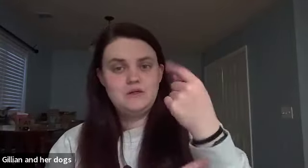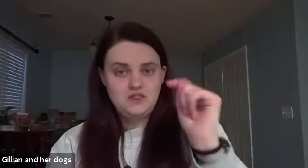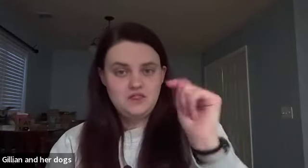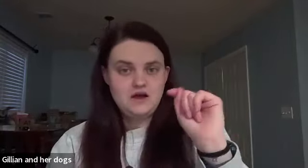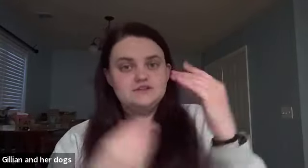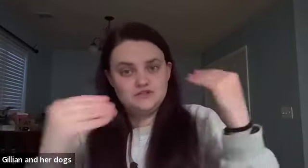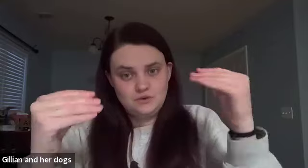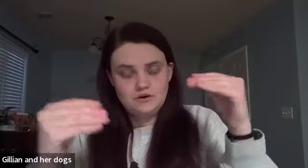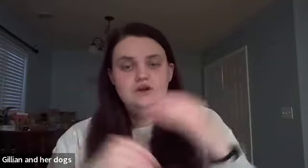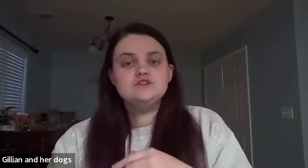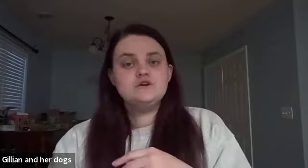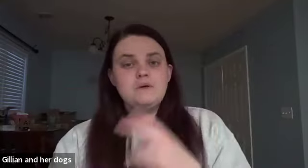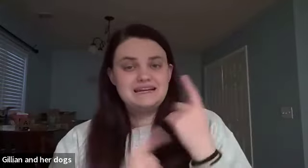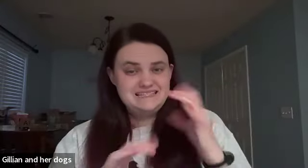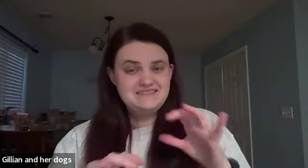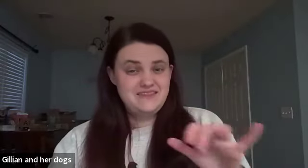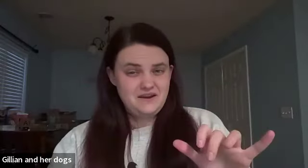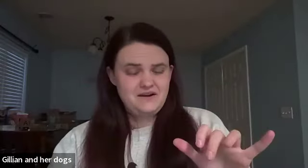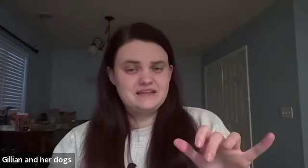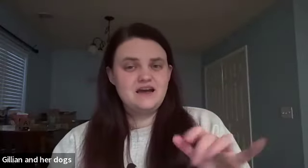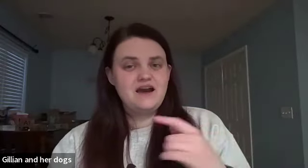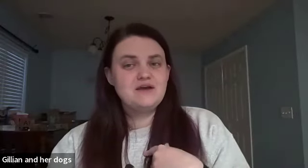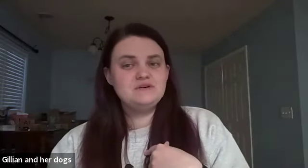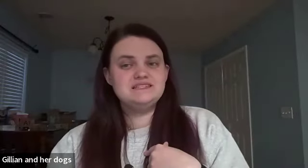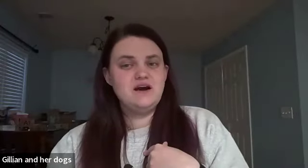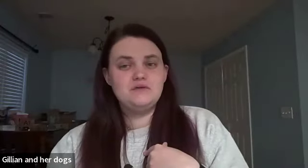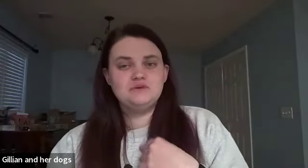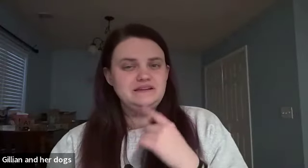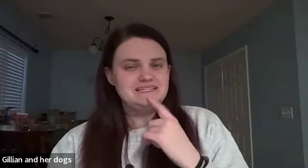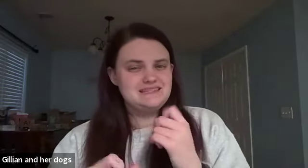to the store. So what I did there is I was not